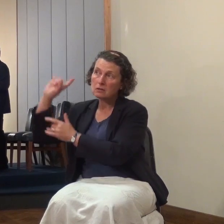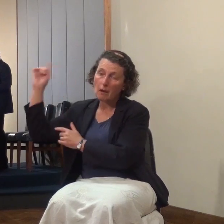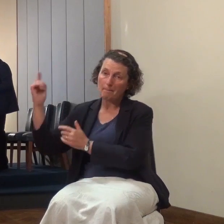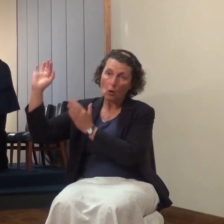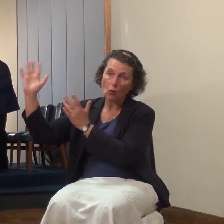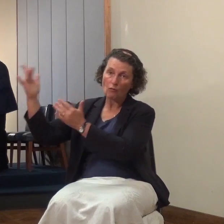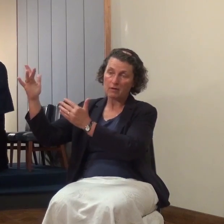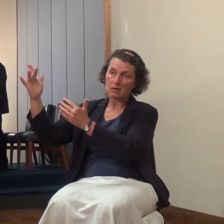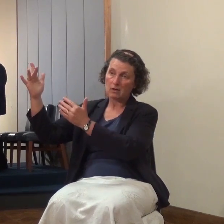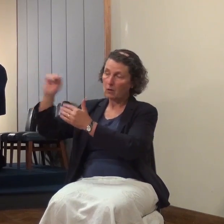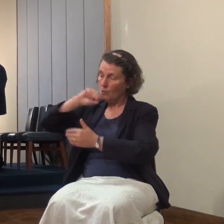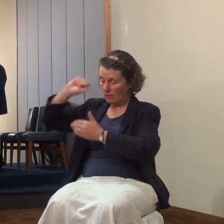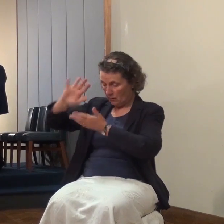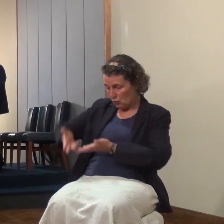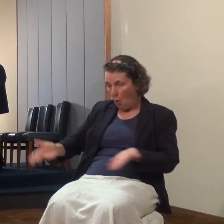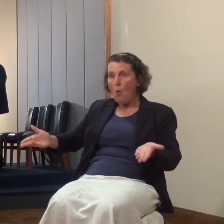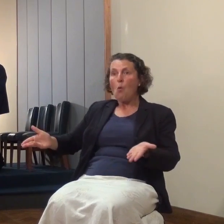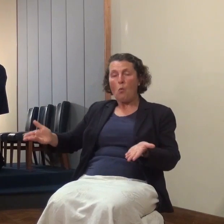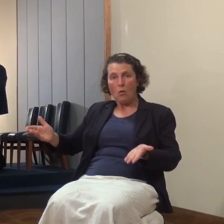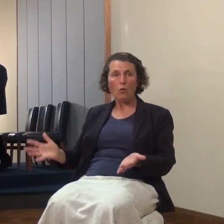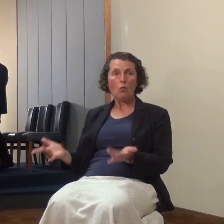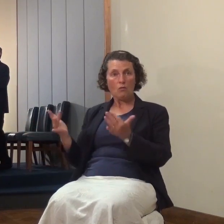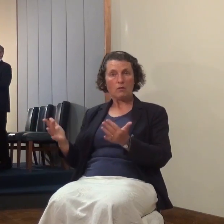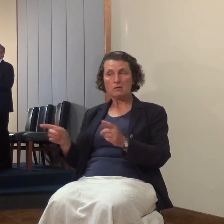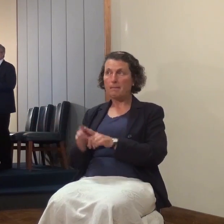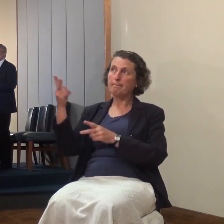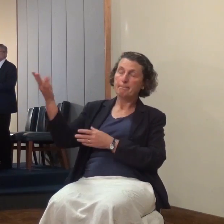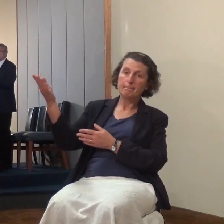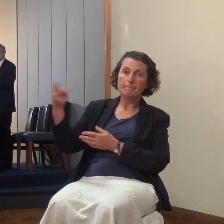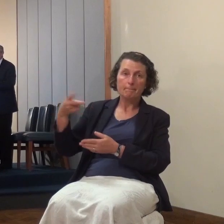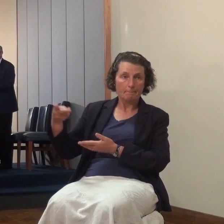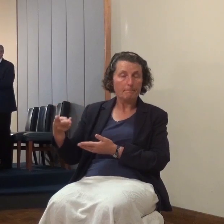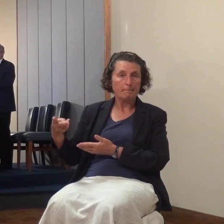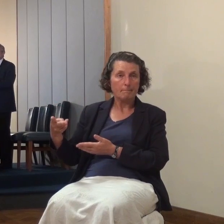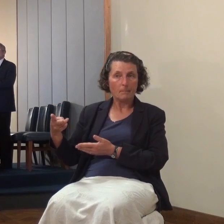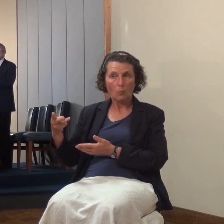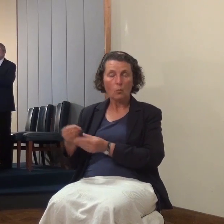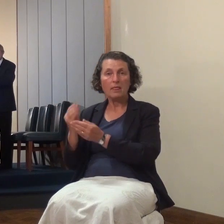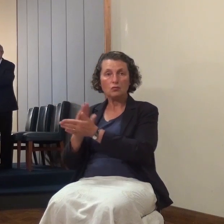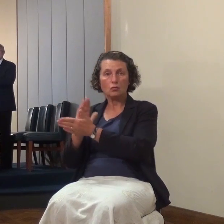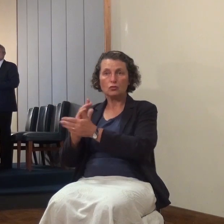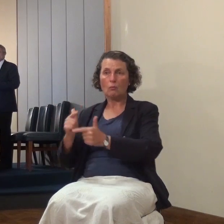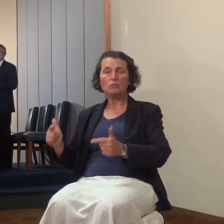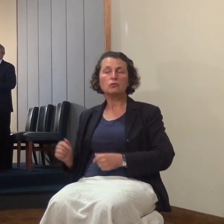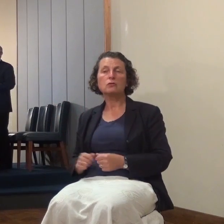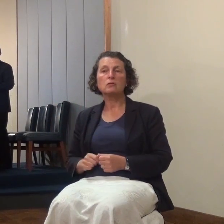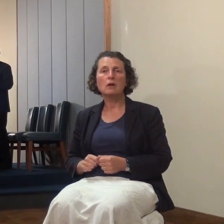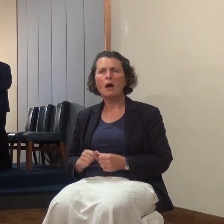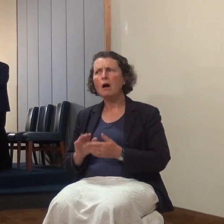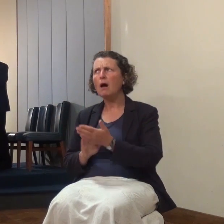with exceeding joy. So grace is given to us, in part here, to give us a biblical